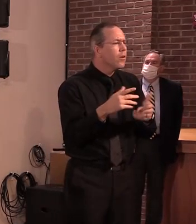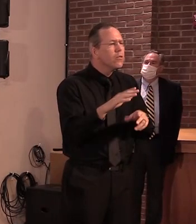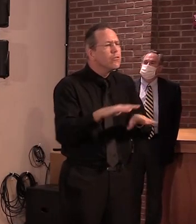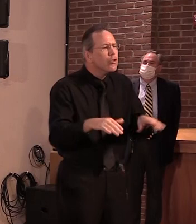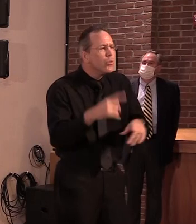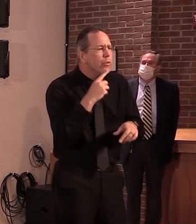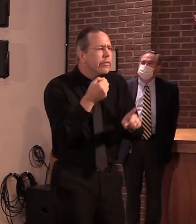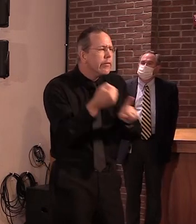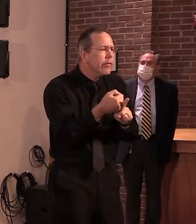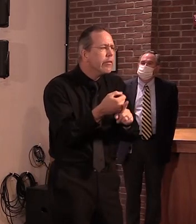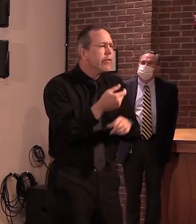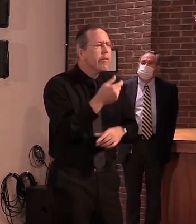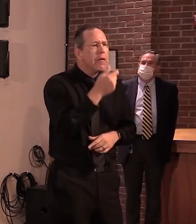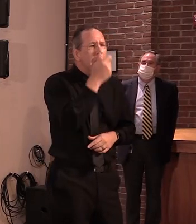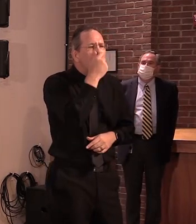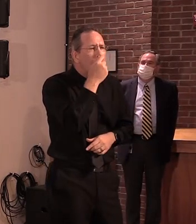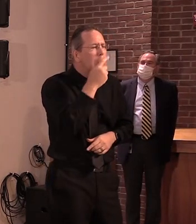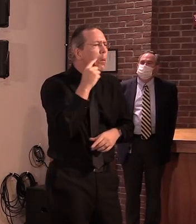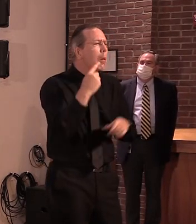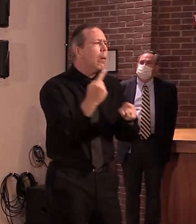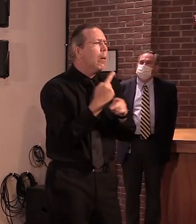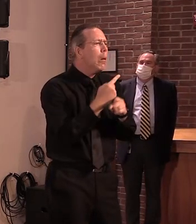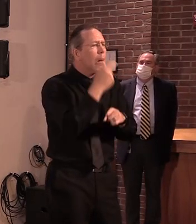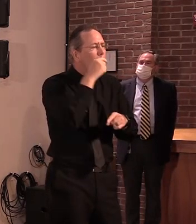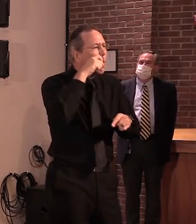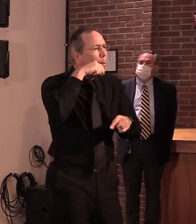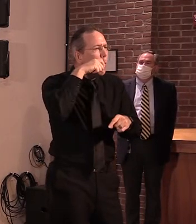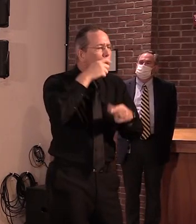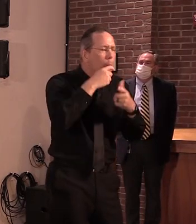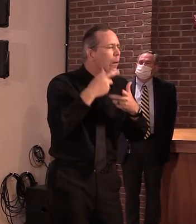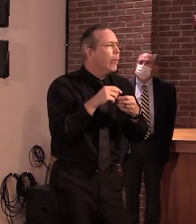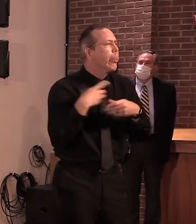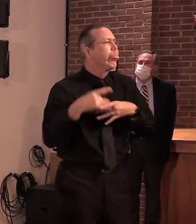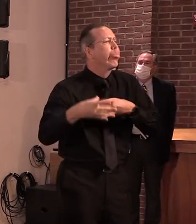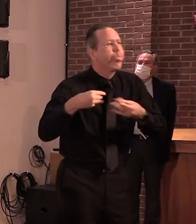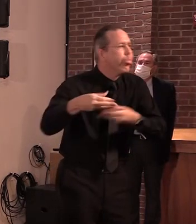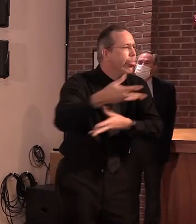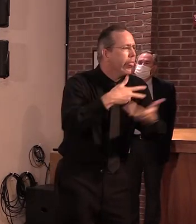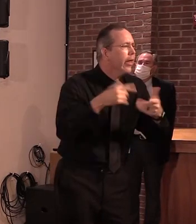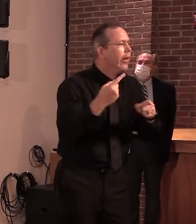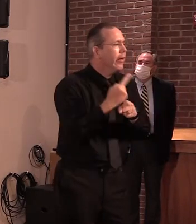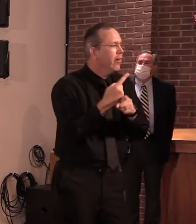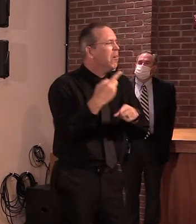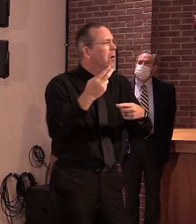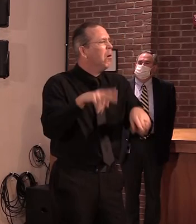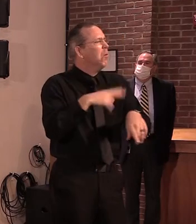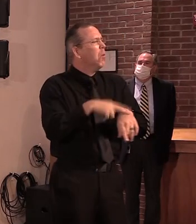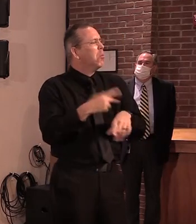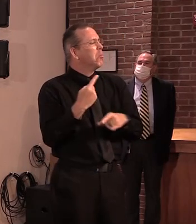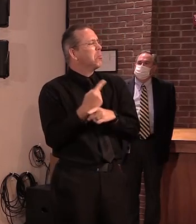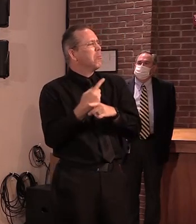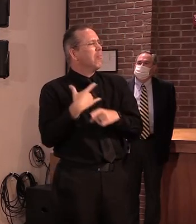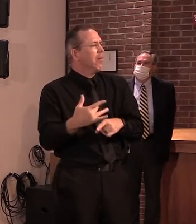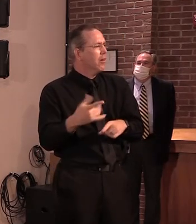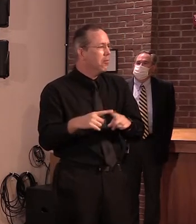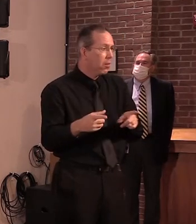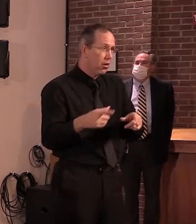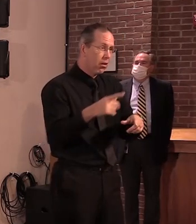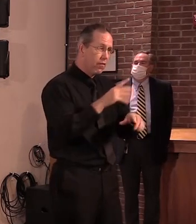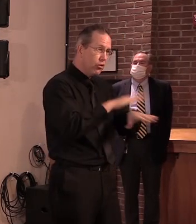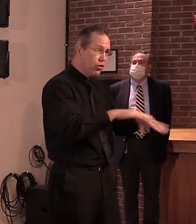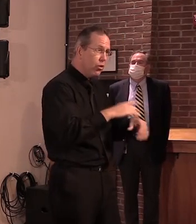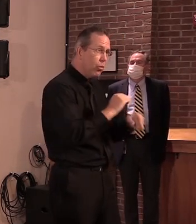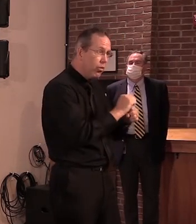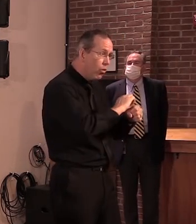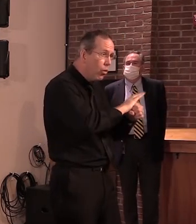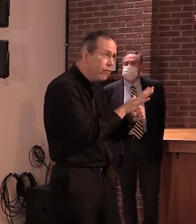best with SARS-CoV-2. They are less likely to contract the virus, less likely to become seriously ill, and